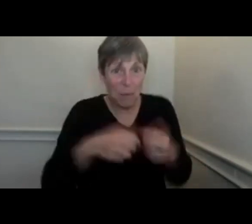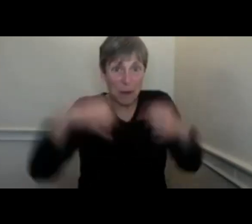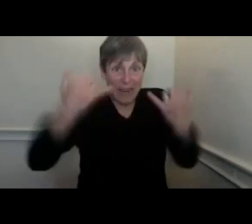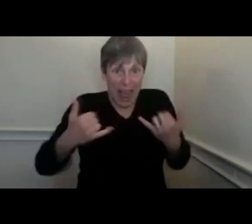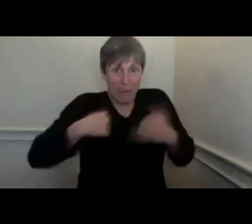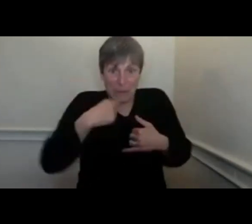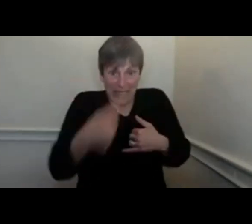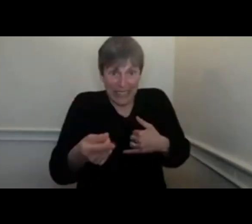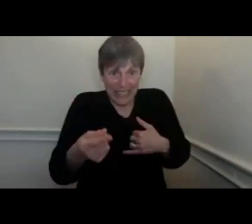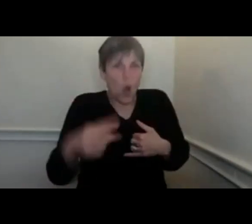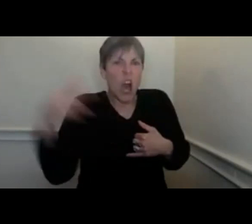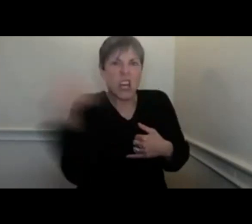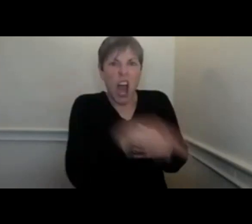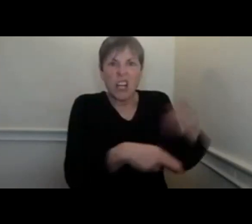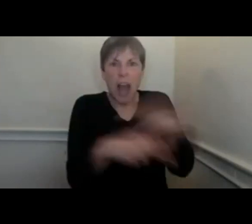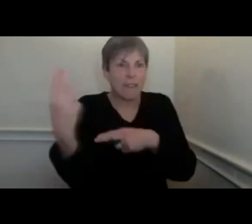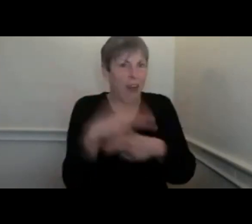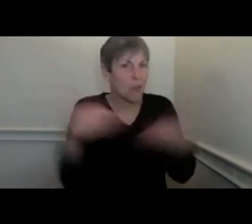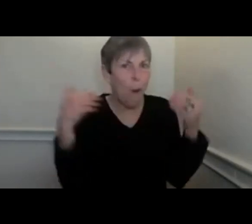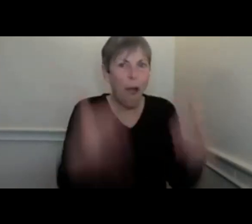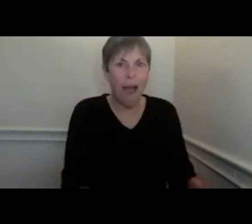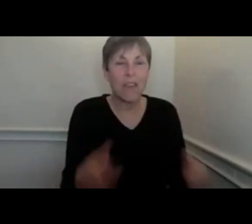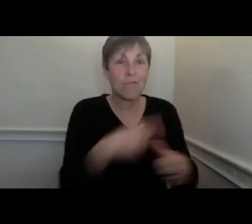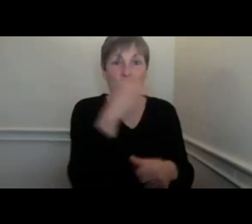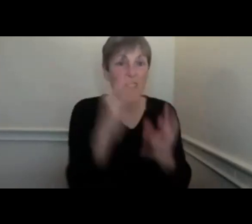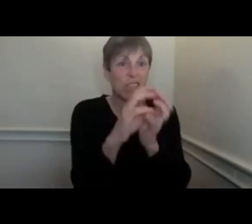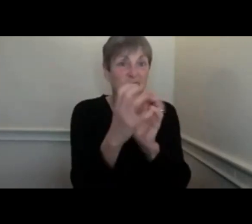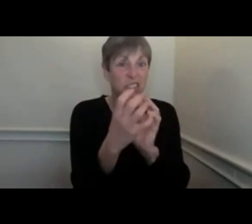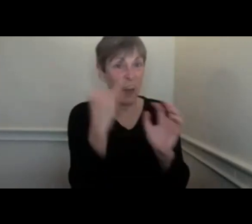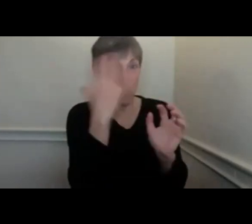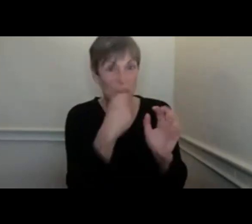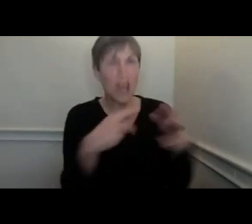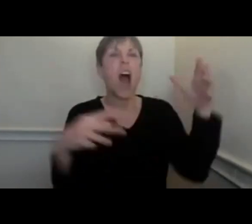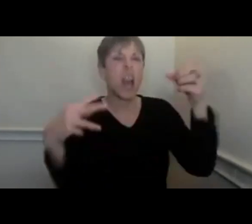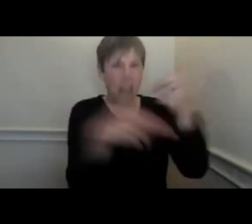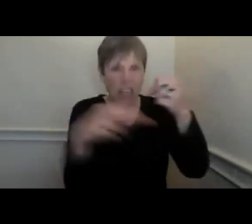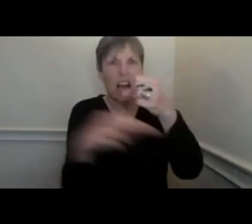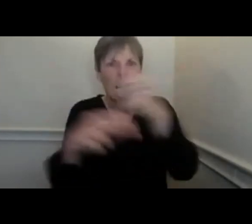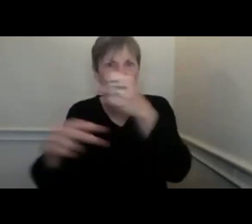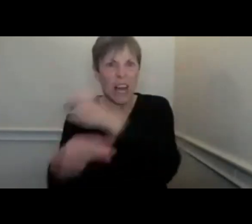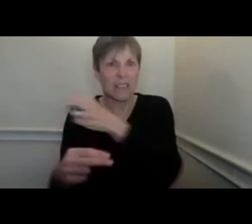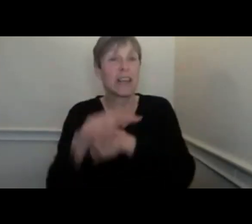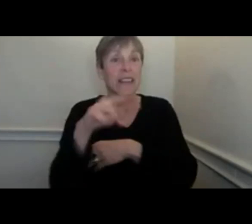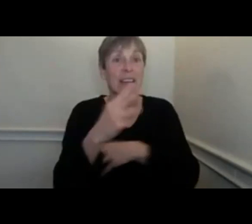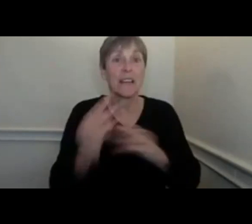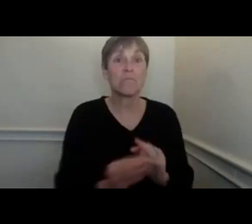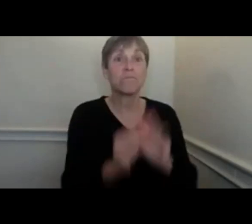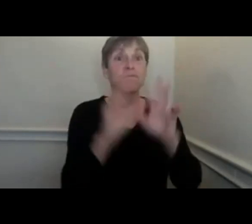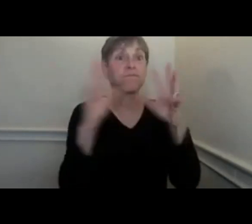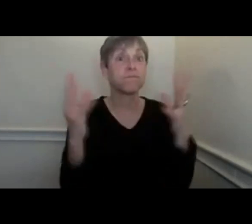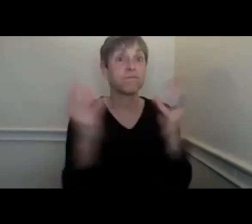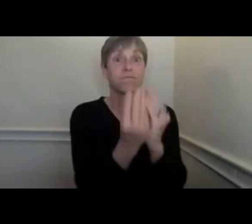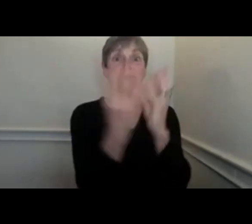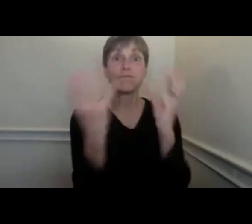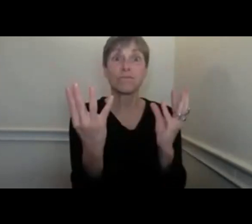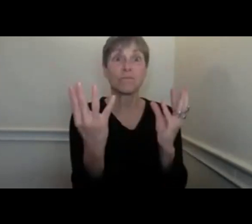cut them back, cut off those first blossoms, cut them fully back. And then that second flush, for whatever reason, that second flush